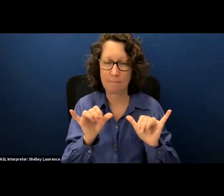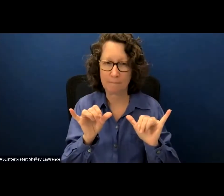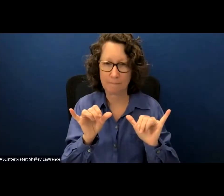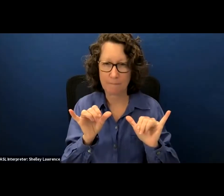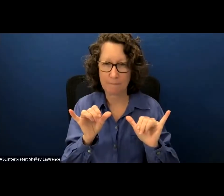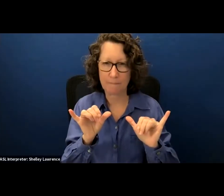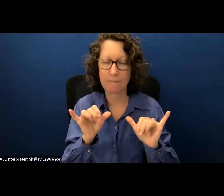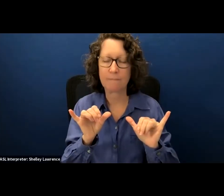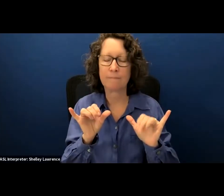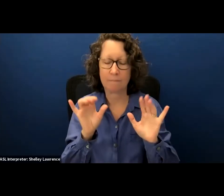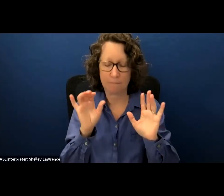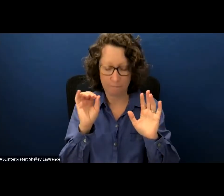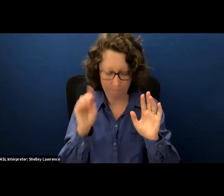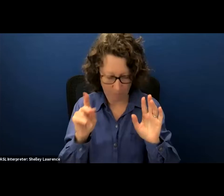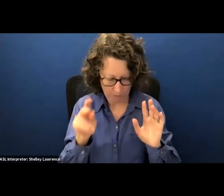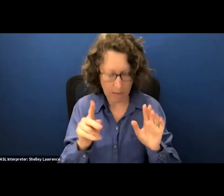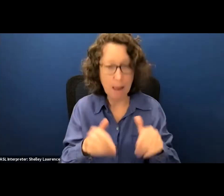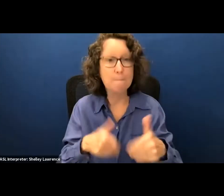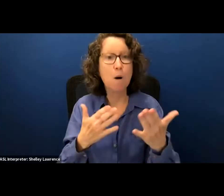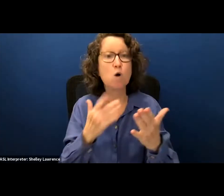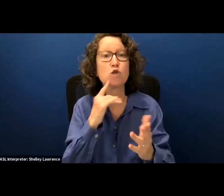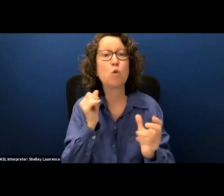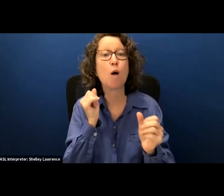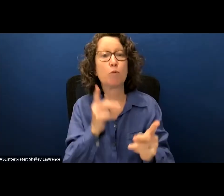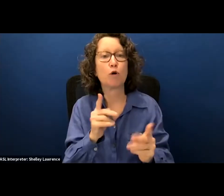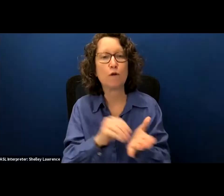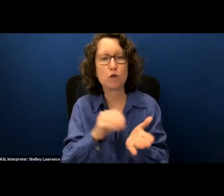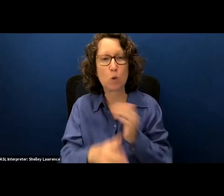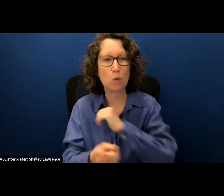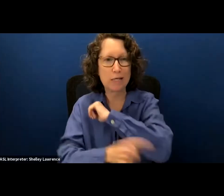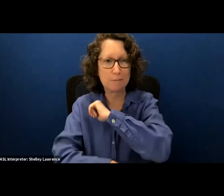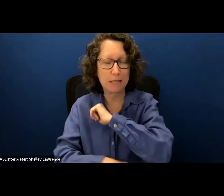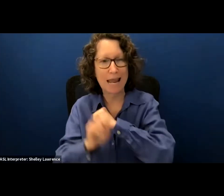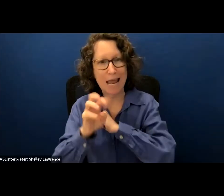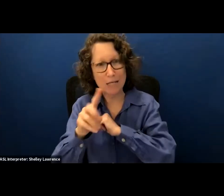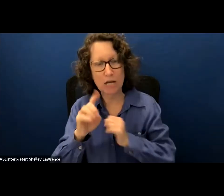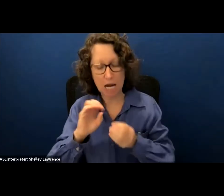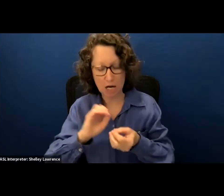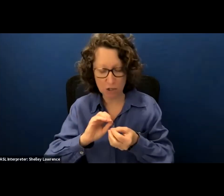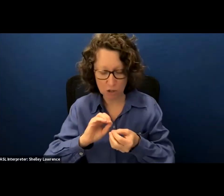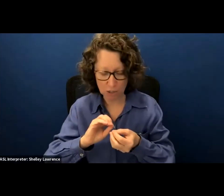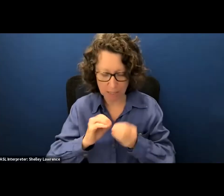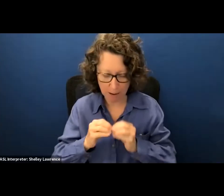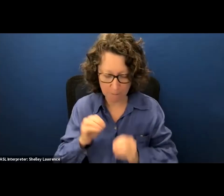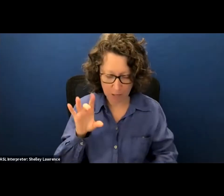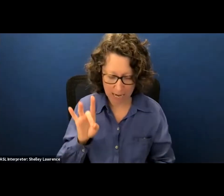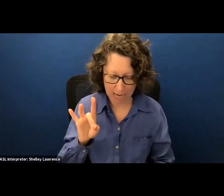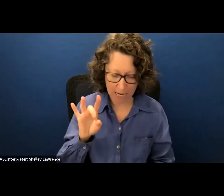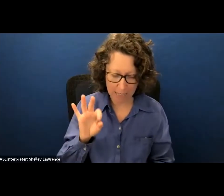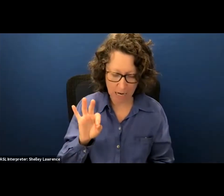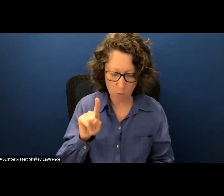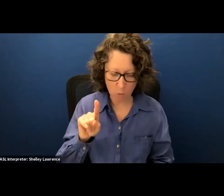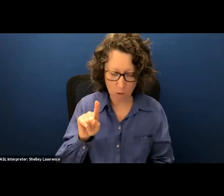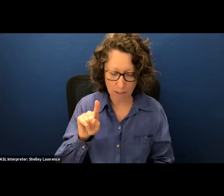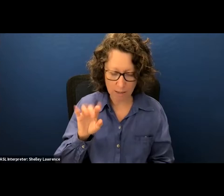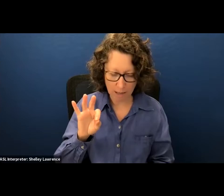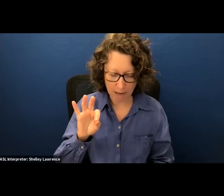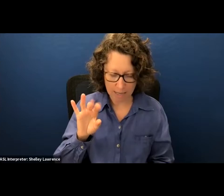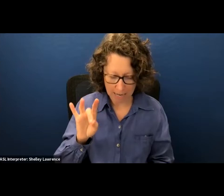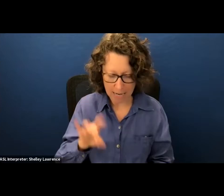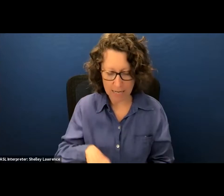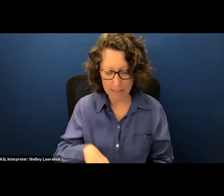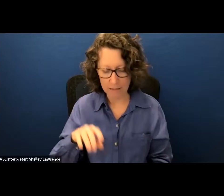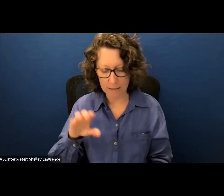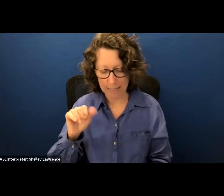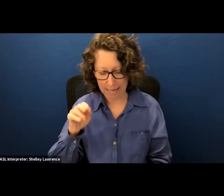take that because it's not coming Sure. up yet. Motion to approve Student Discipline Education Code 48918, case number